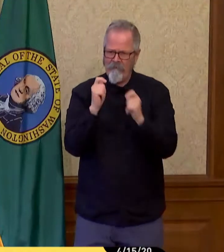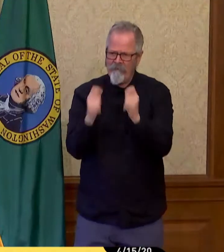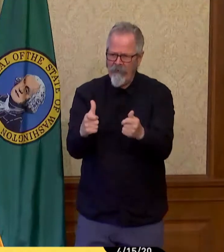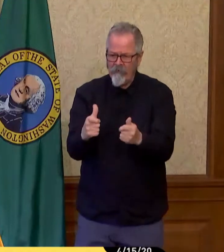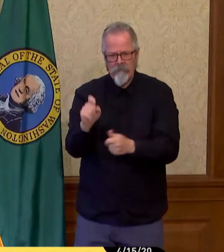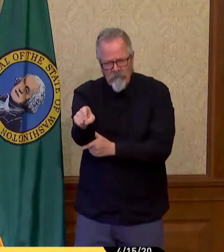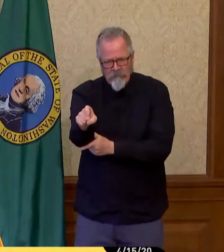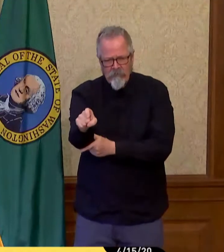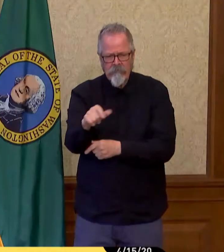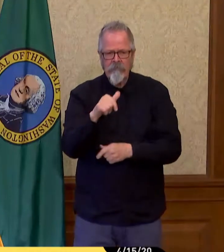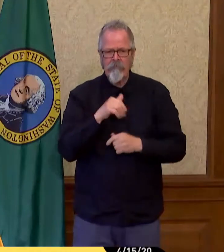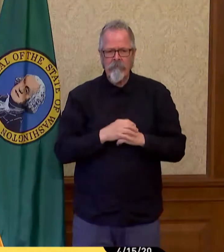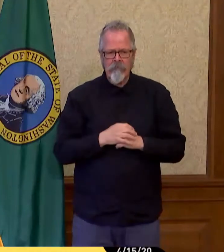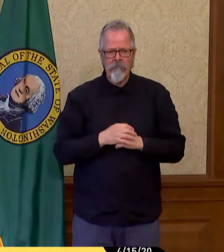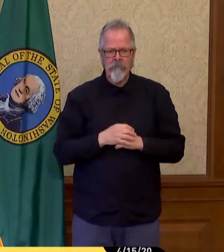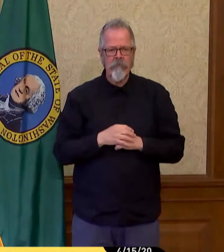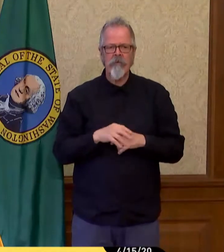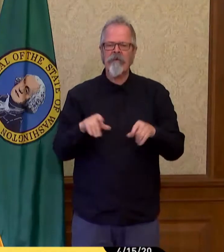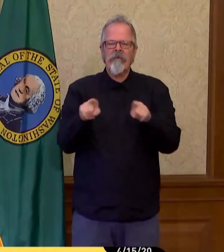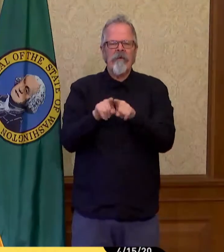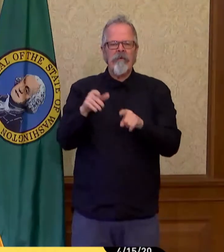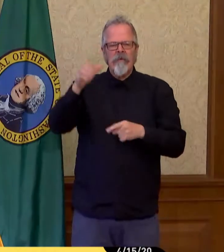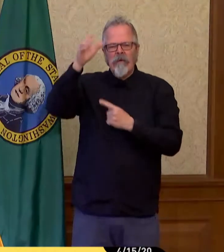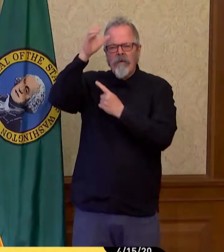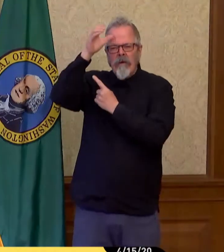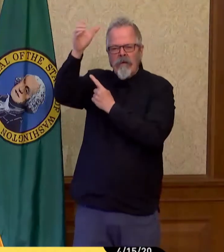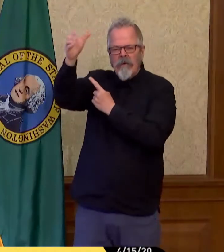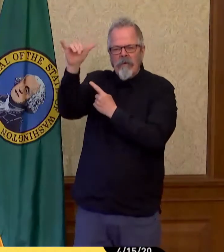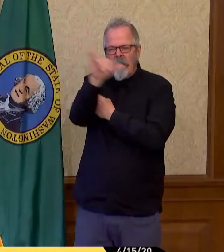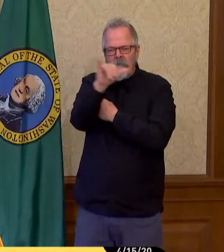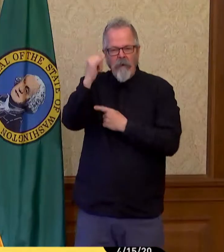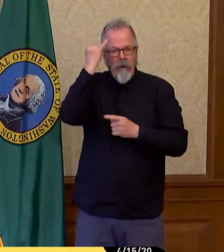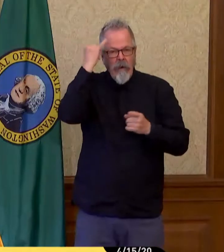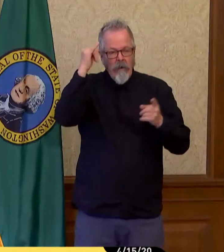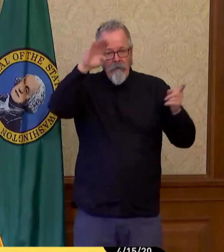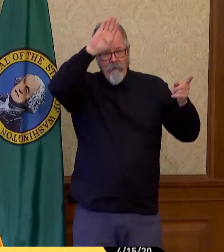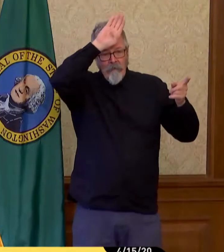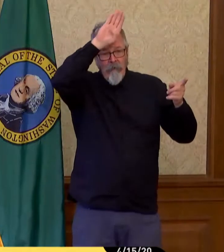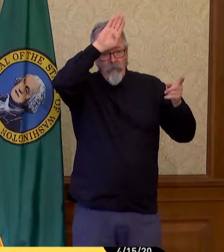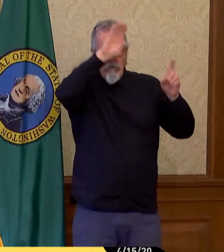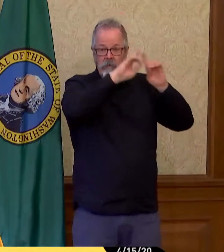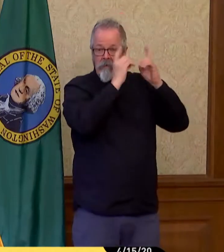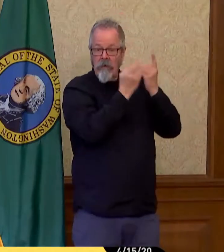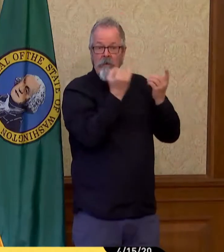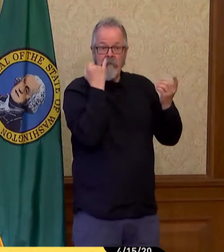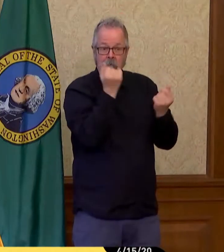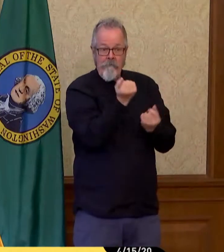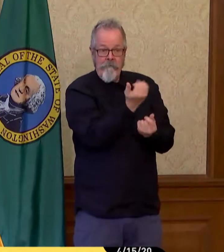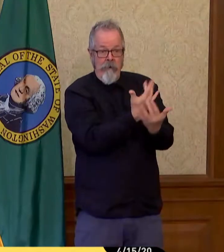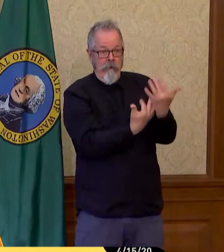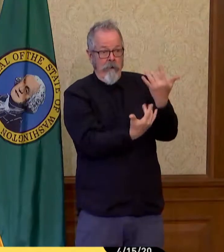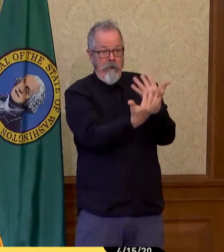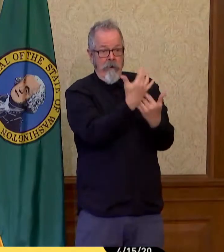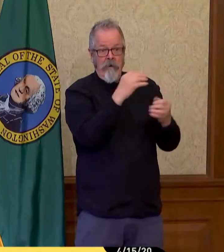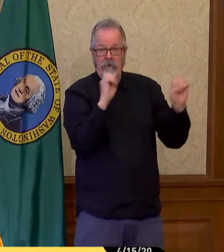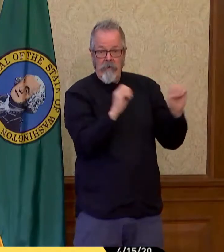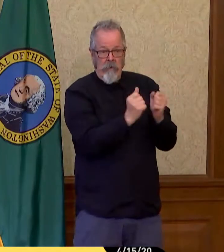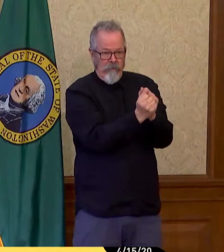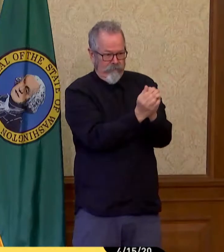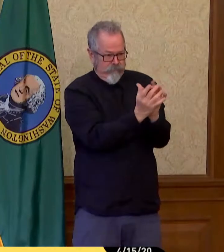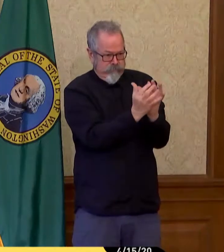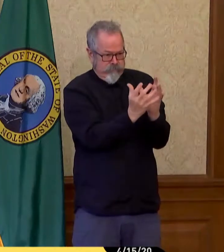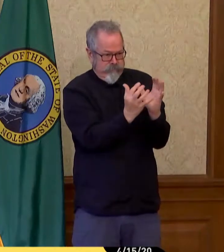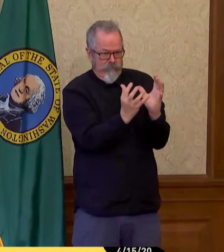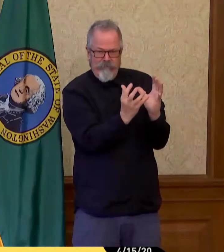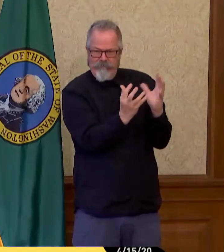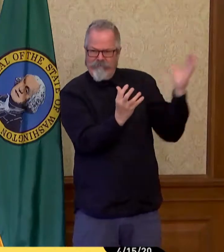very rapidly. We need the same type of response from a COVID fire brigade, if you think of it in those